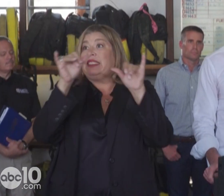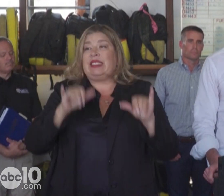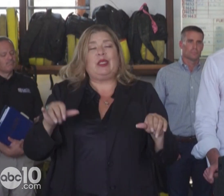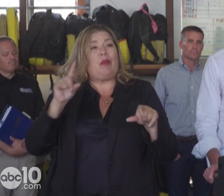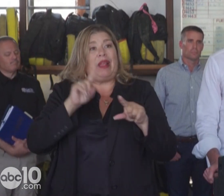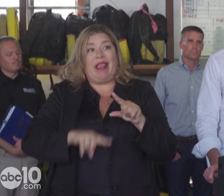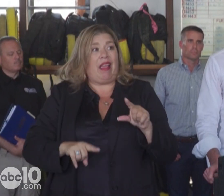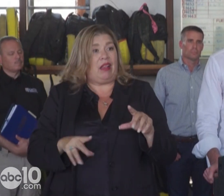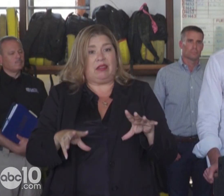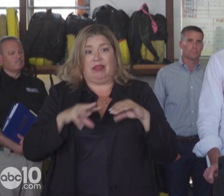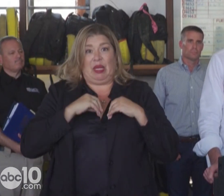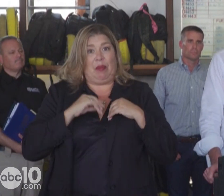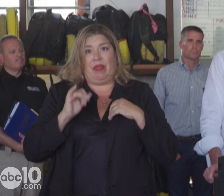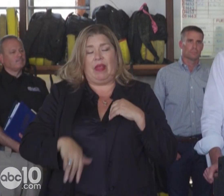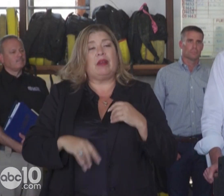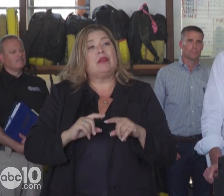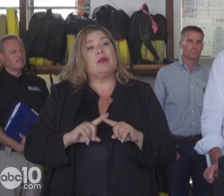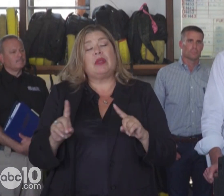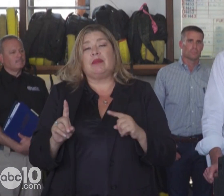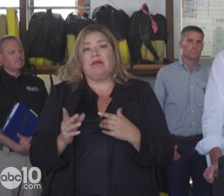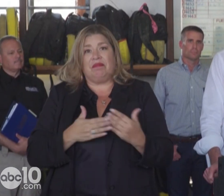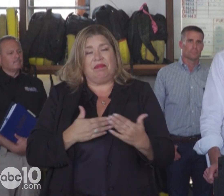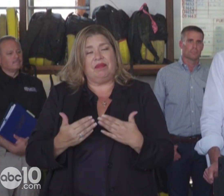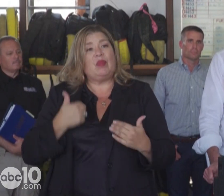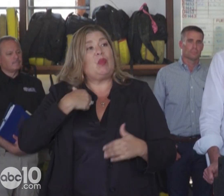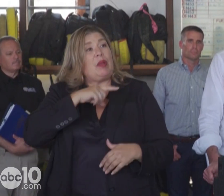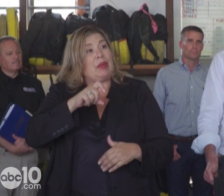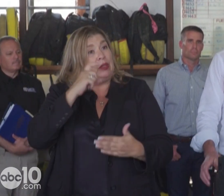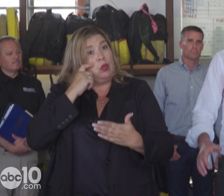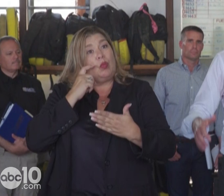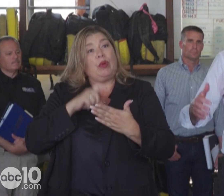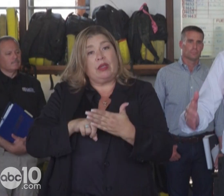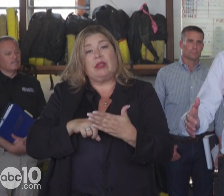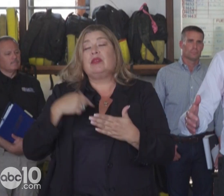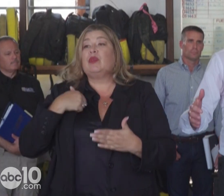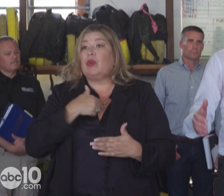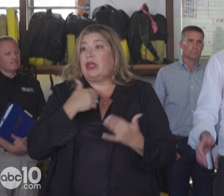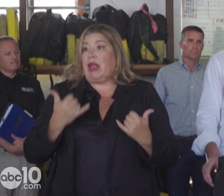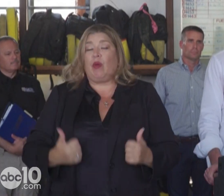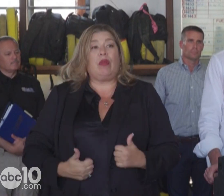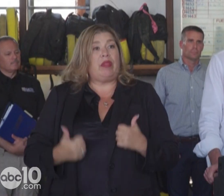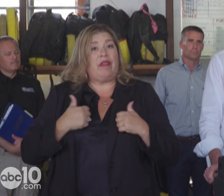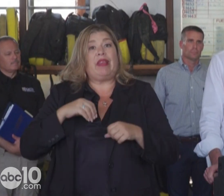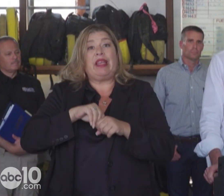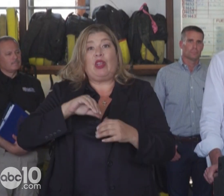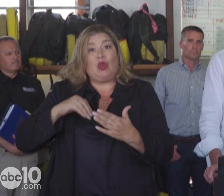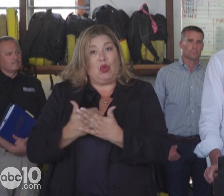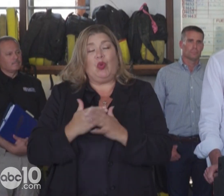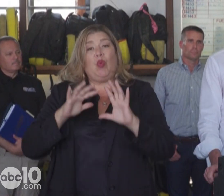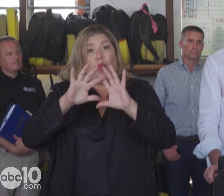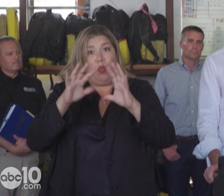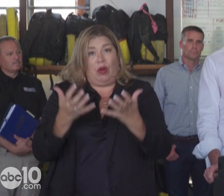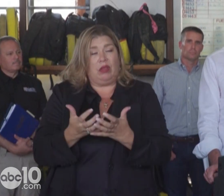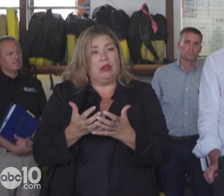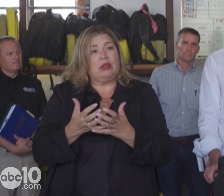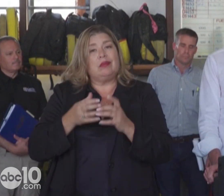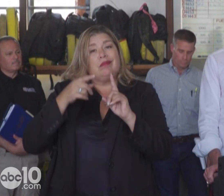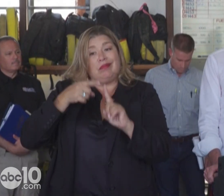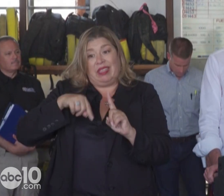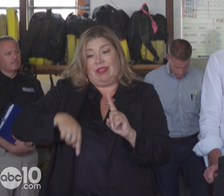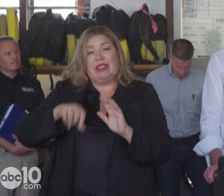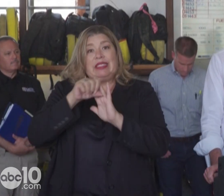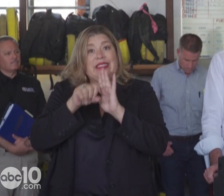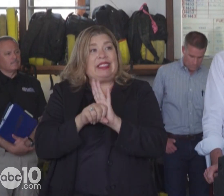cannot absorb it. But nonetheless, we have to recognize we are living in a new world, particularly in a